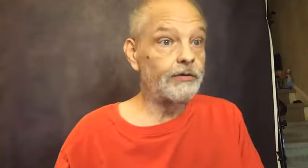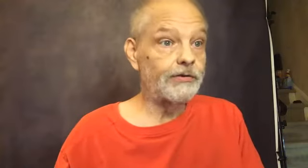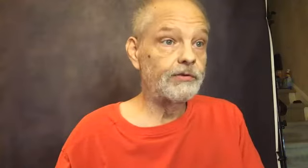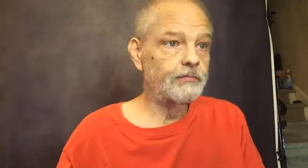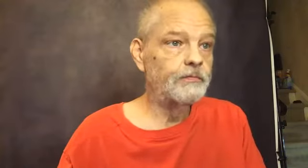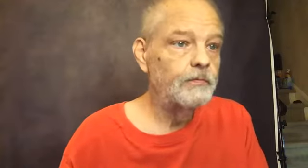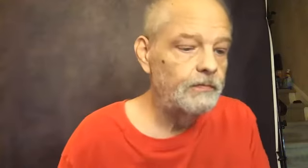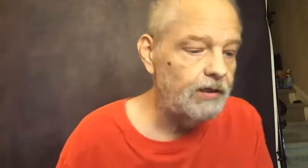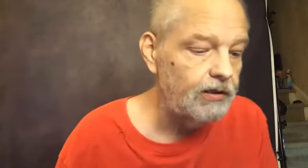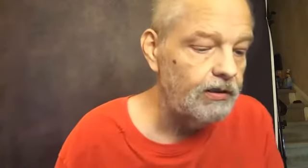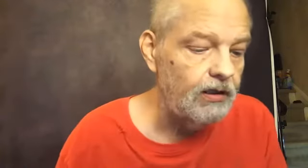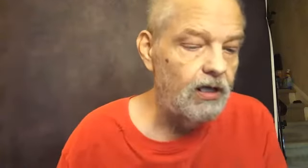colors.